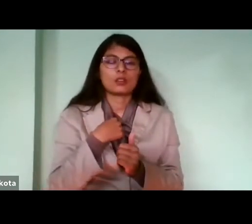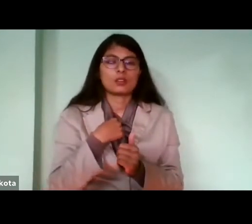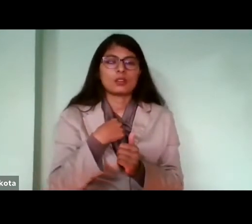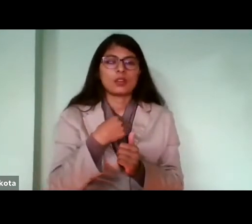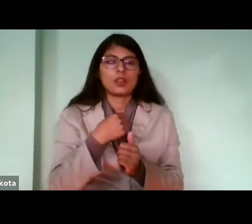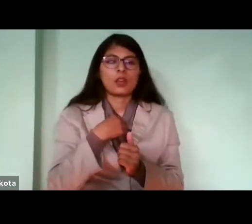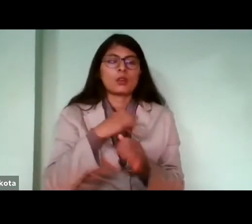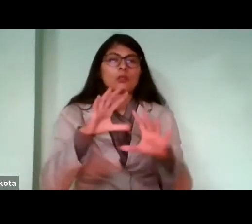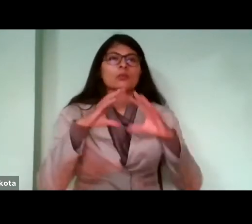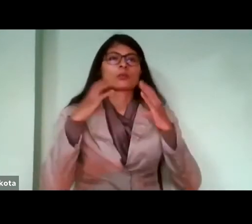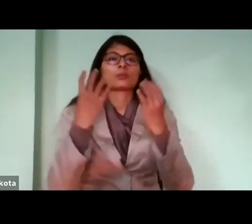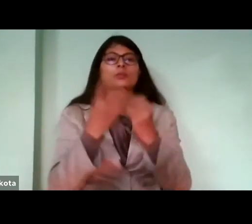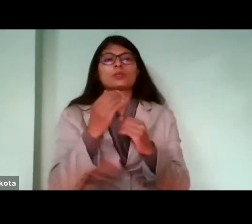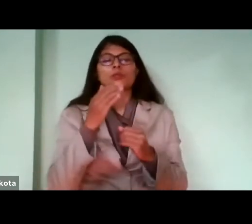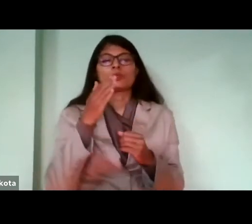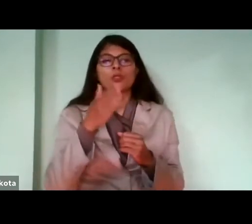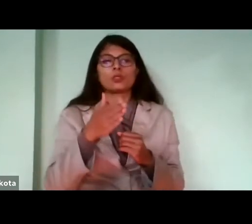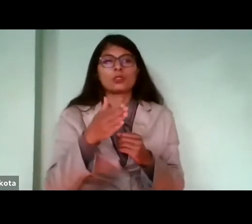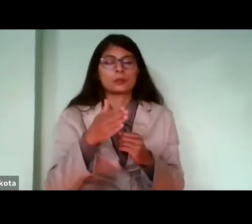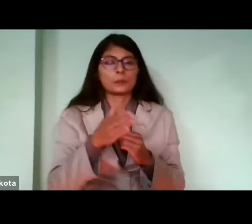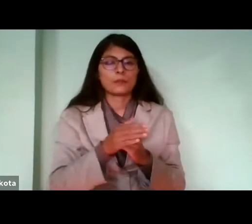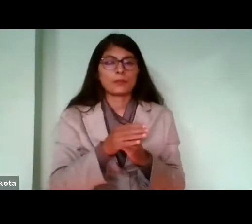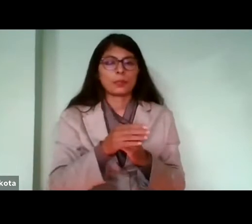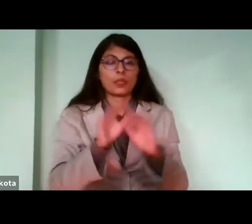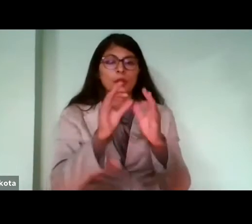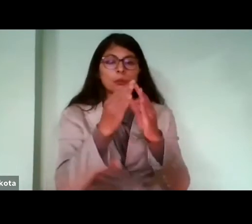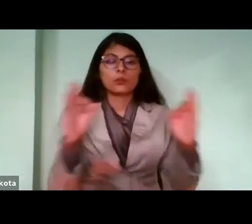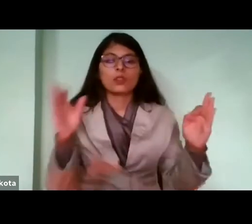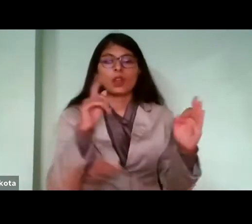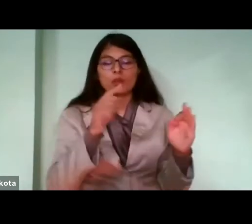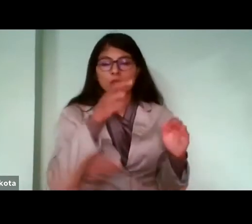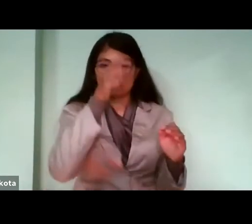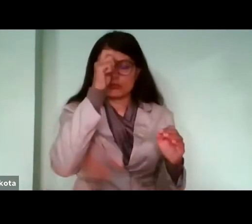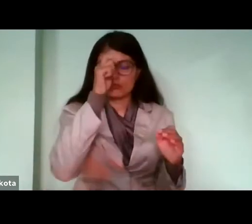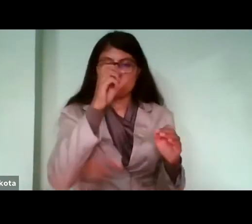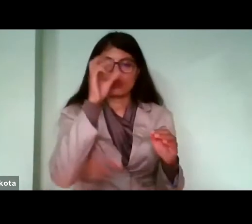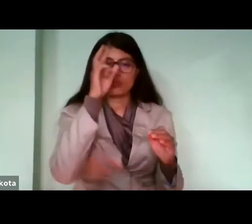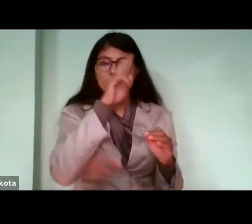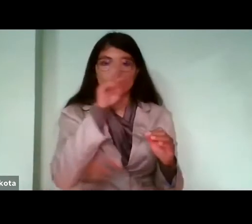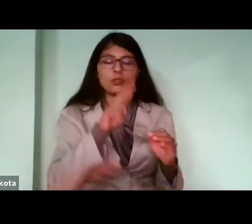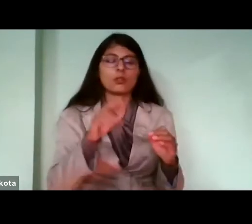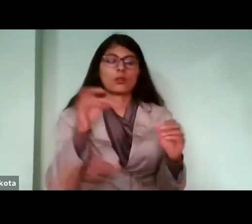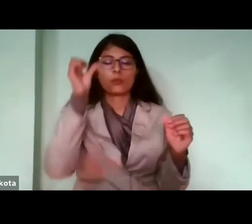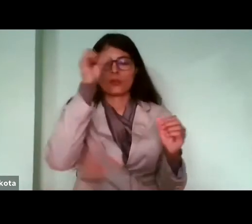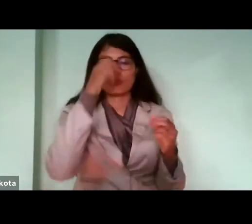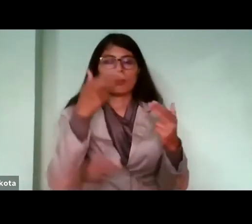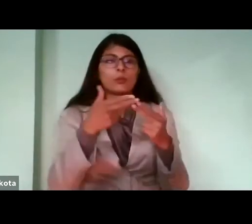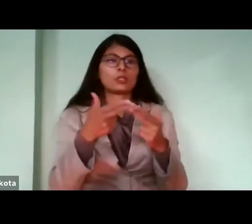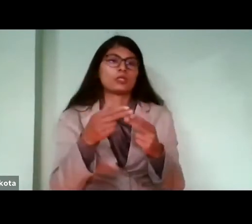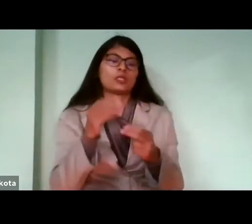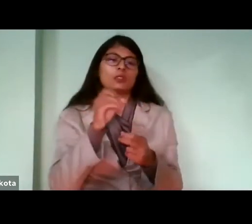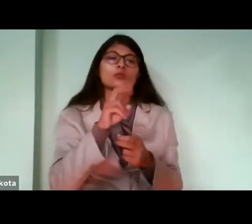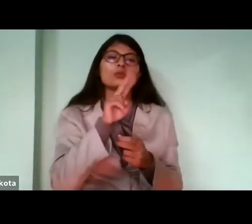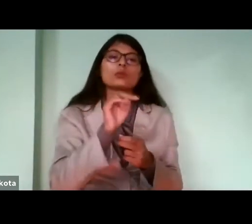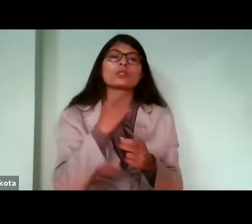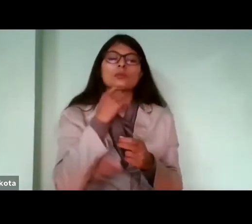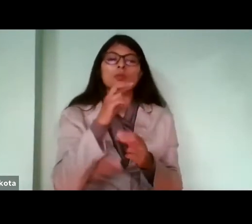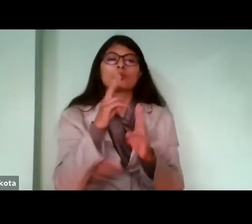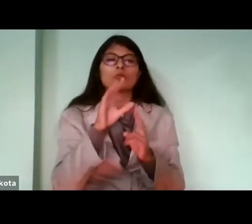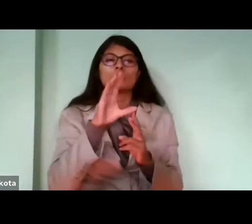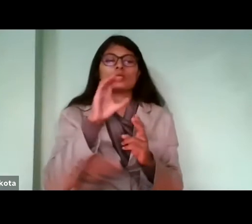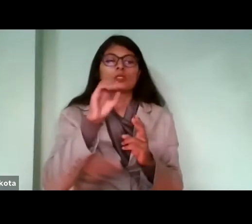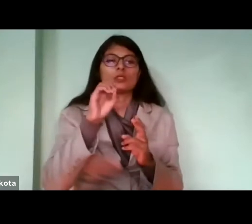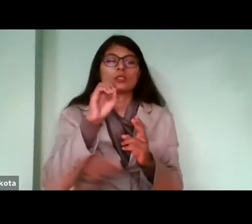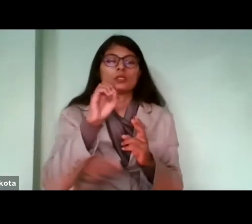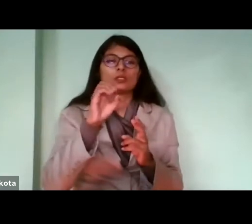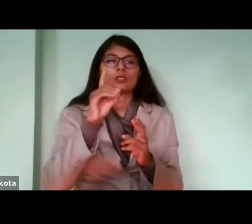the recognition and the respect of diversity, have to have a CEDAW that actually is going